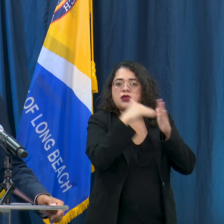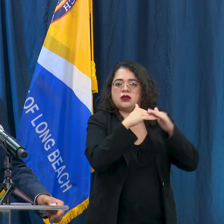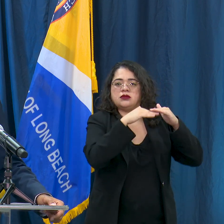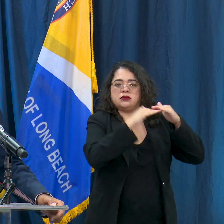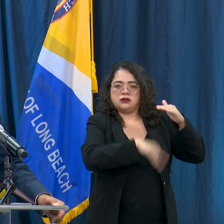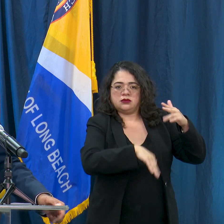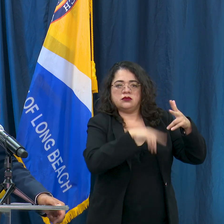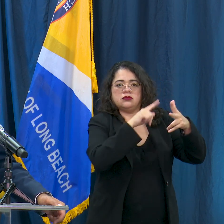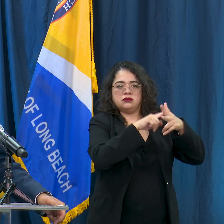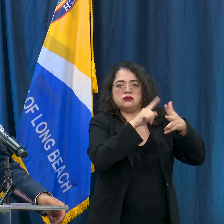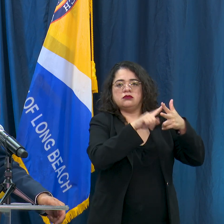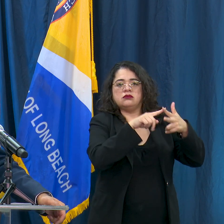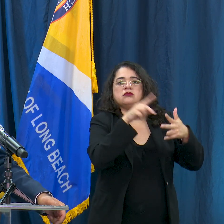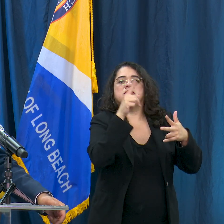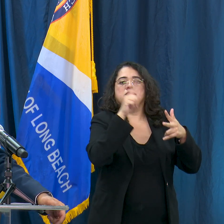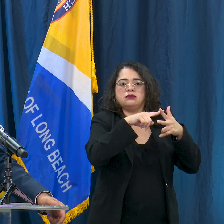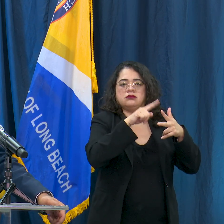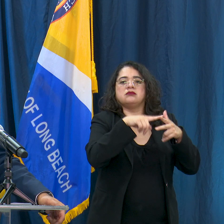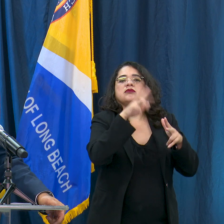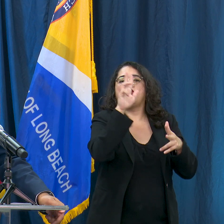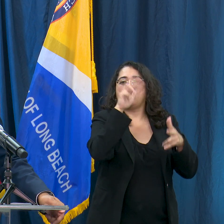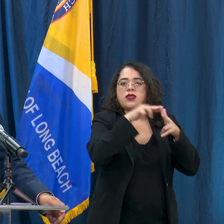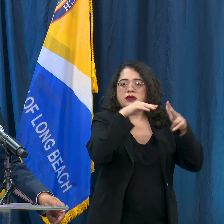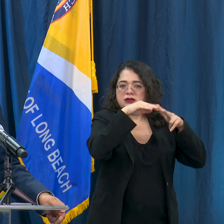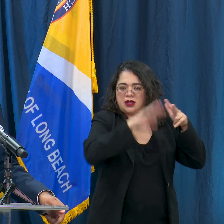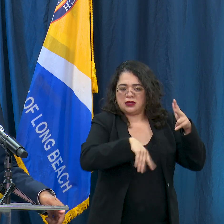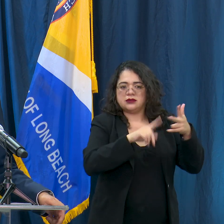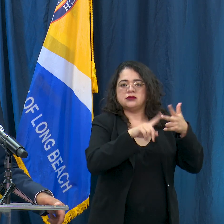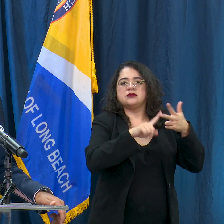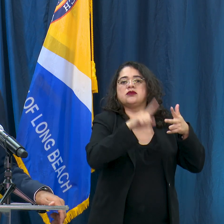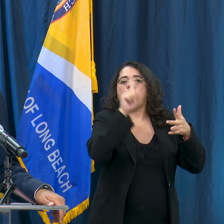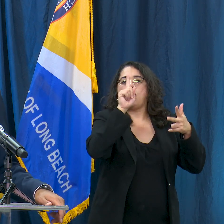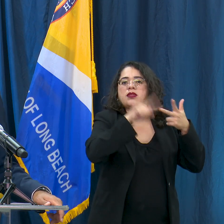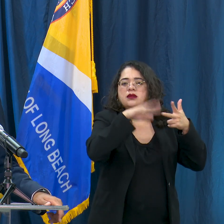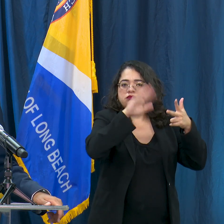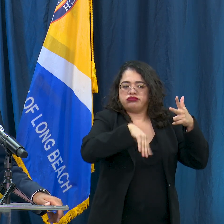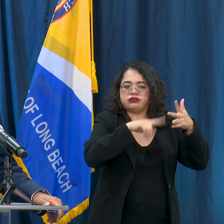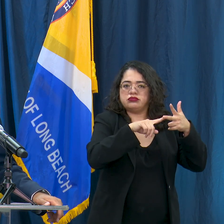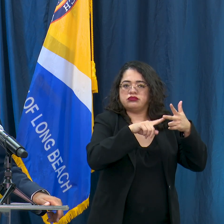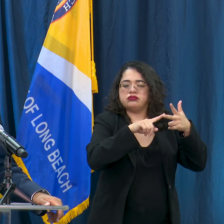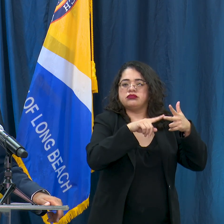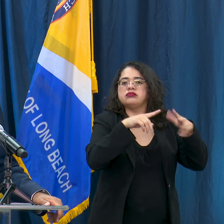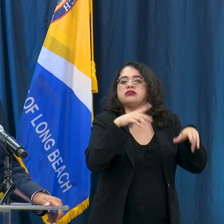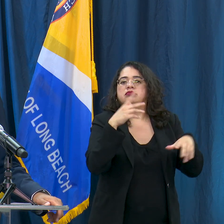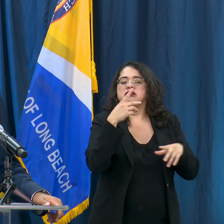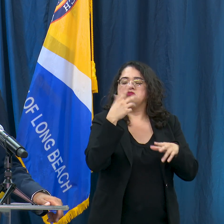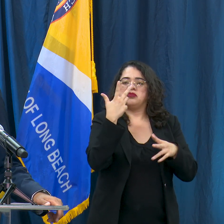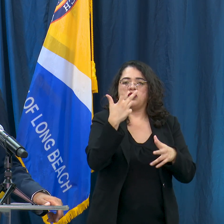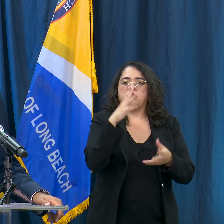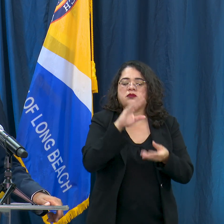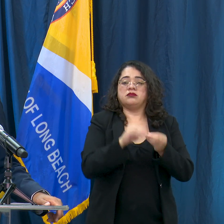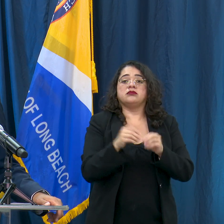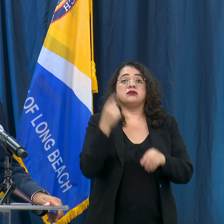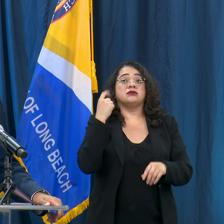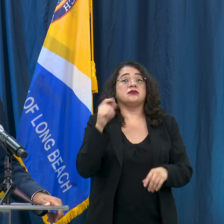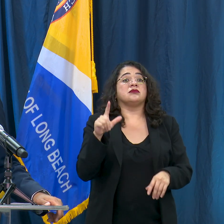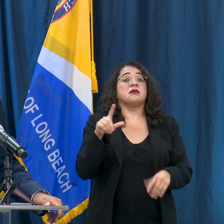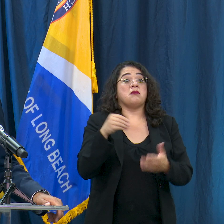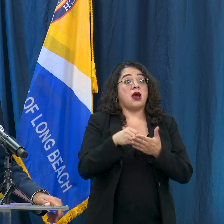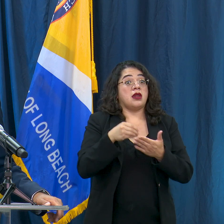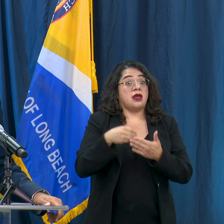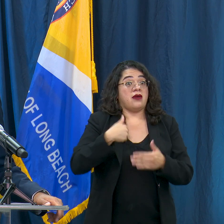this pandemic began, you will be eligible for this assistance. There is an application process and a lottery type system for these